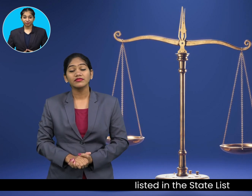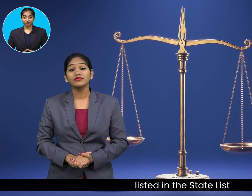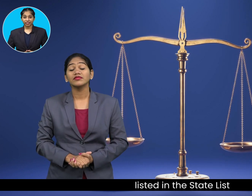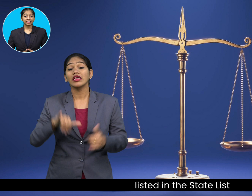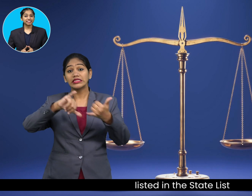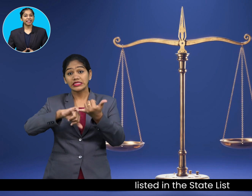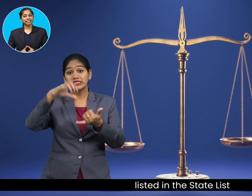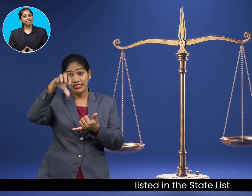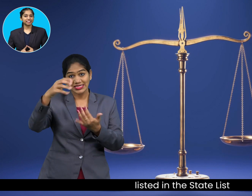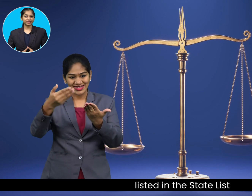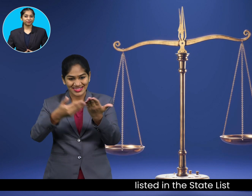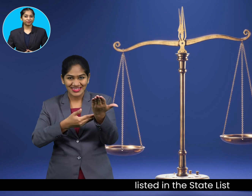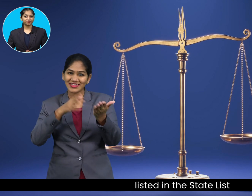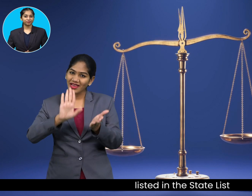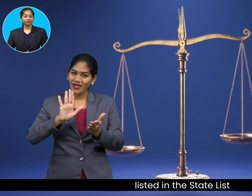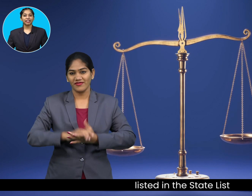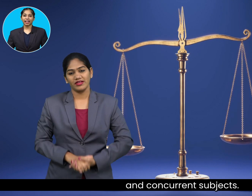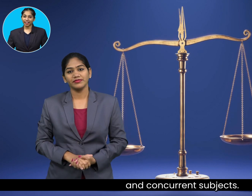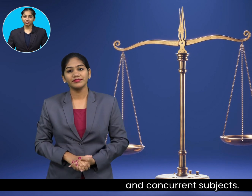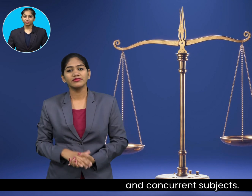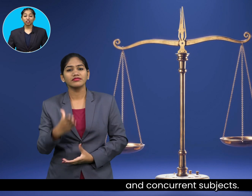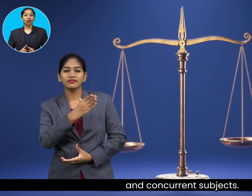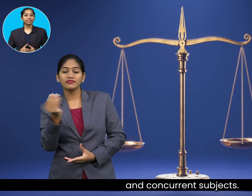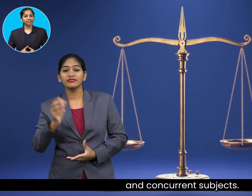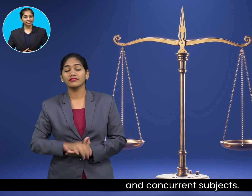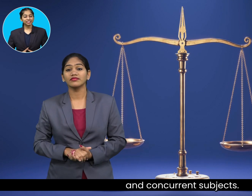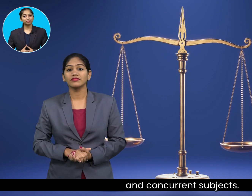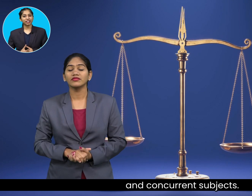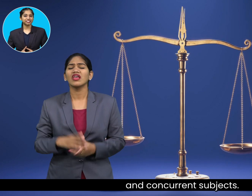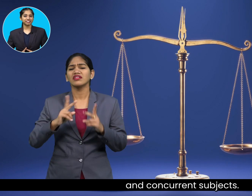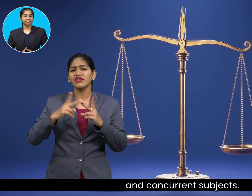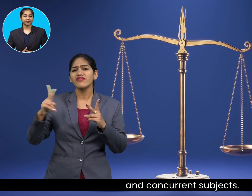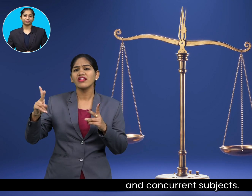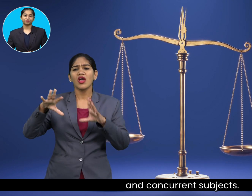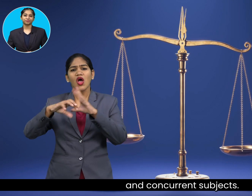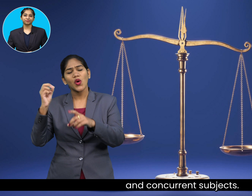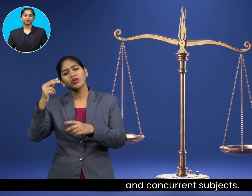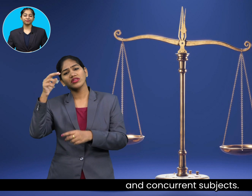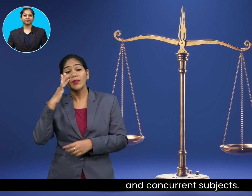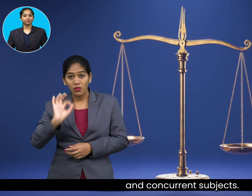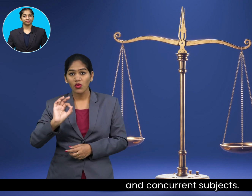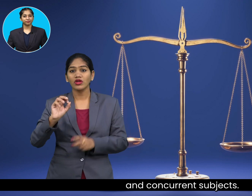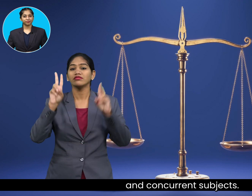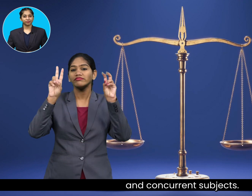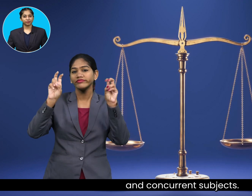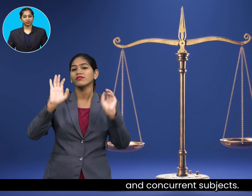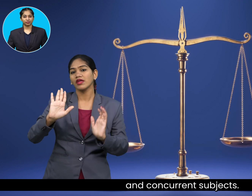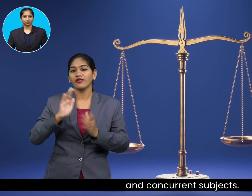listed in the state list and concurrent subjects.